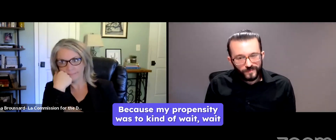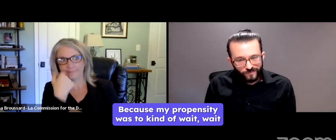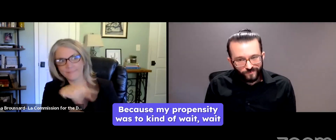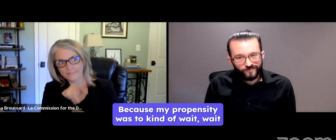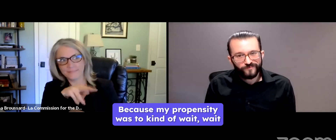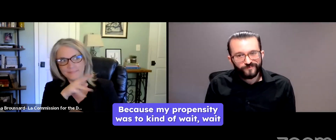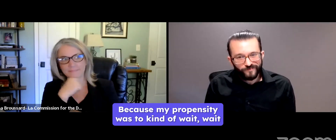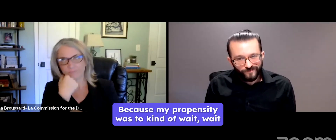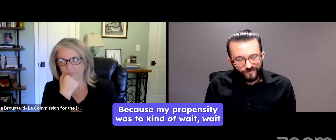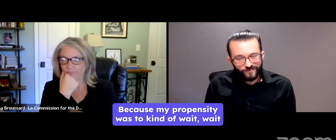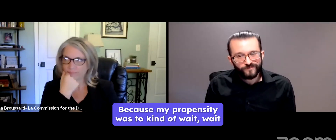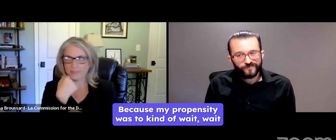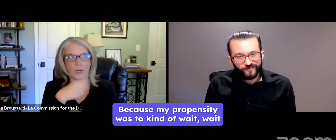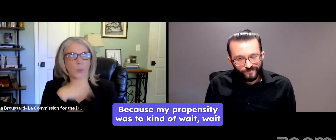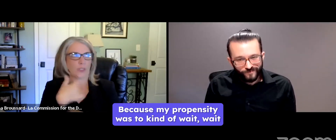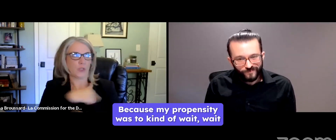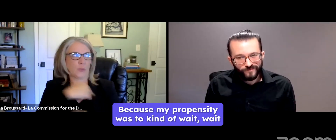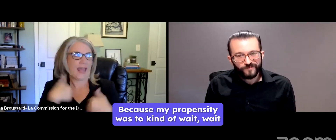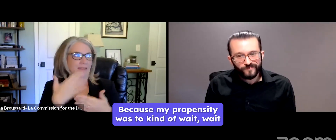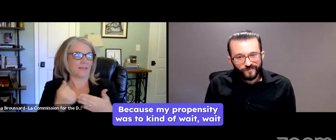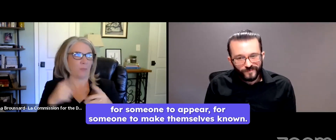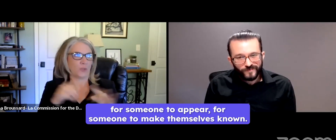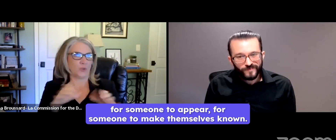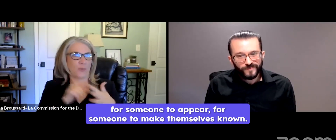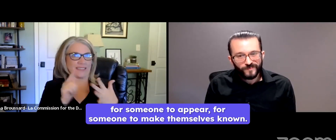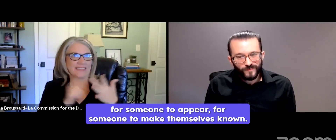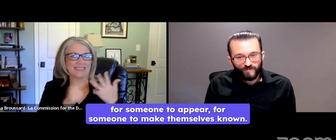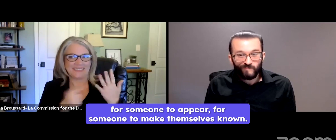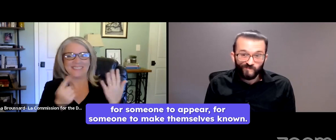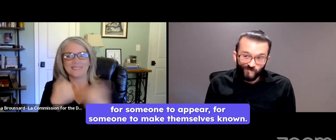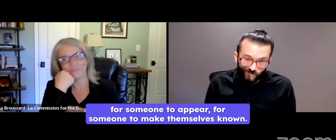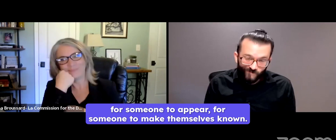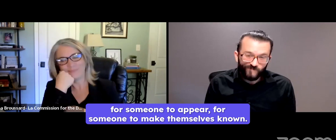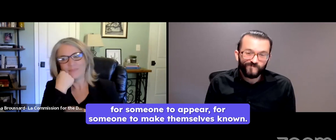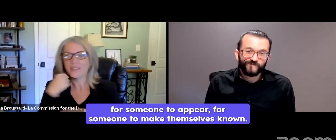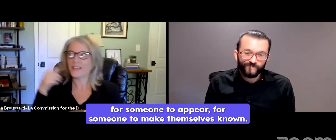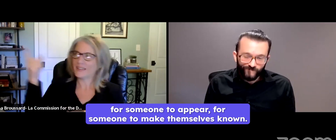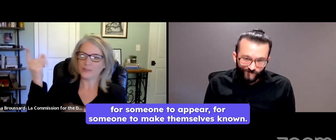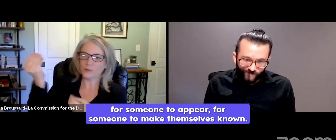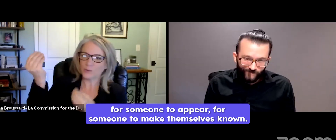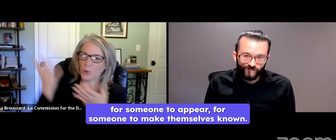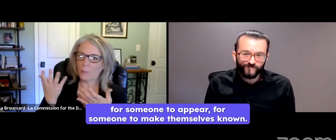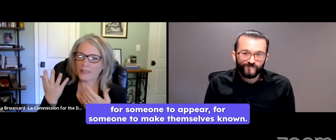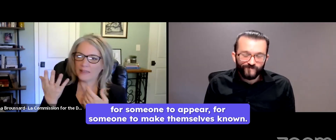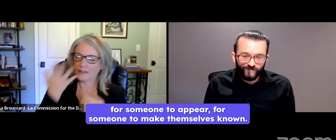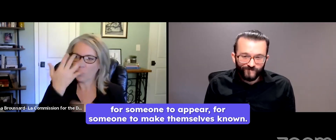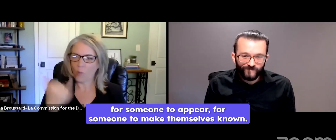my propensity was to kind of wait for someone to appear, for someone to make themselves